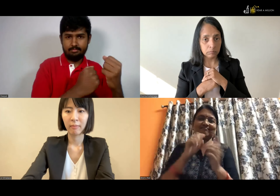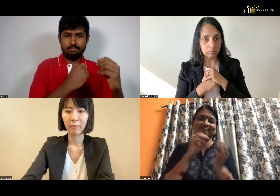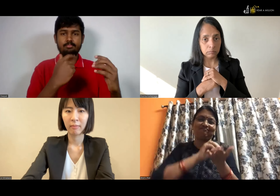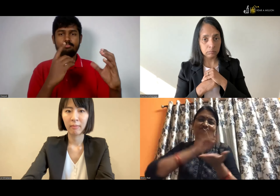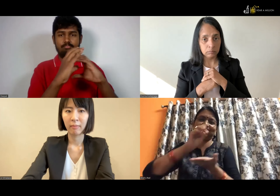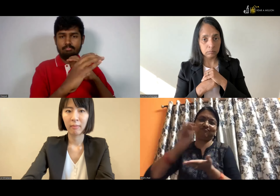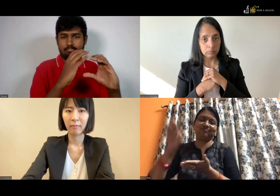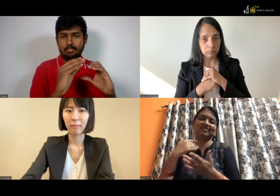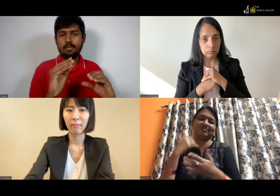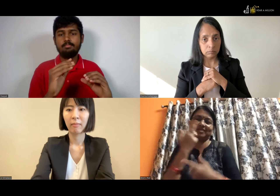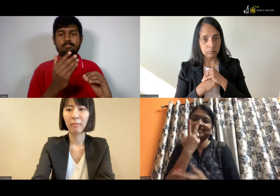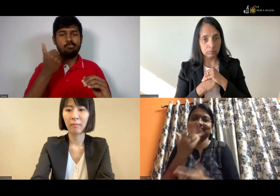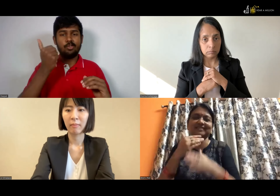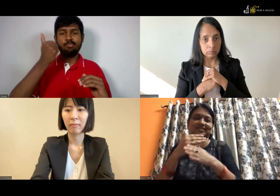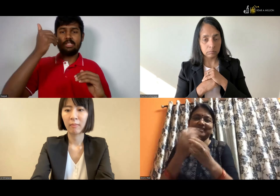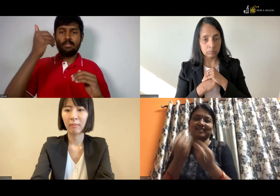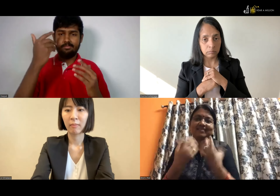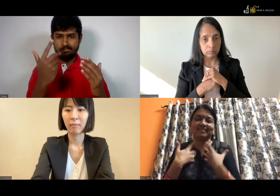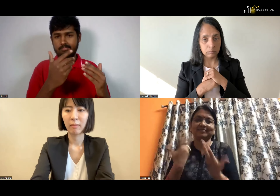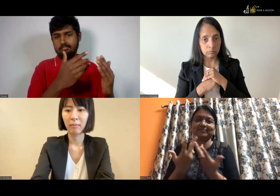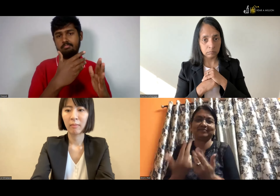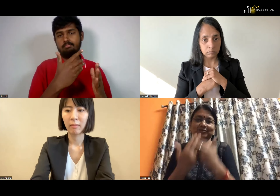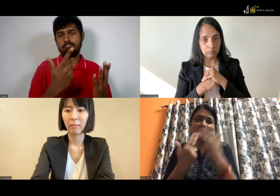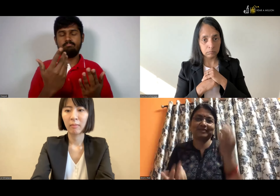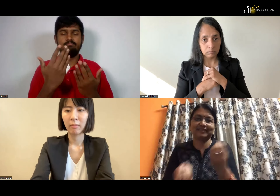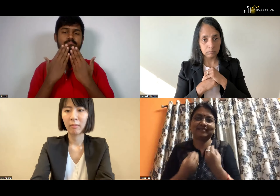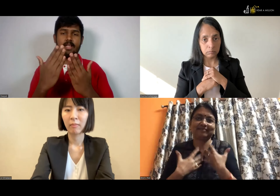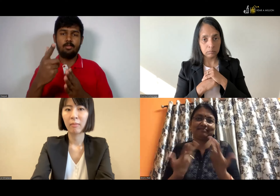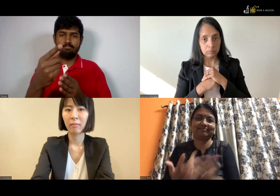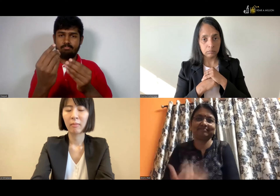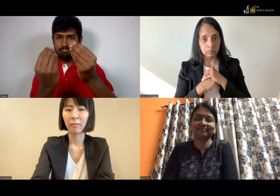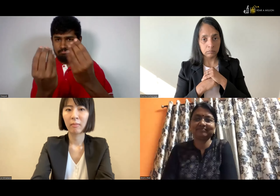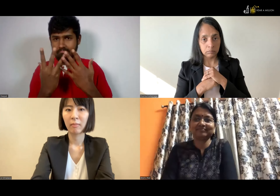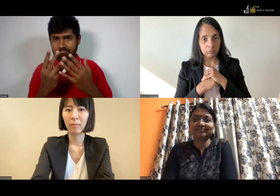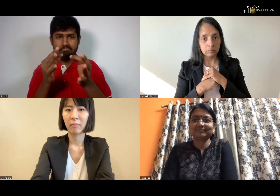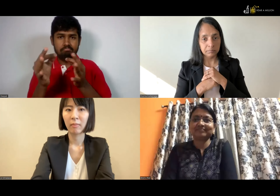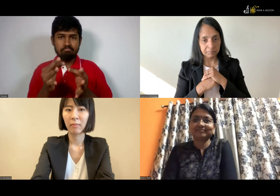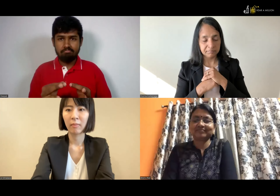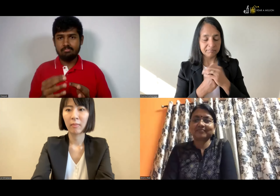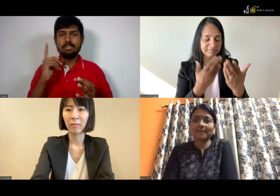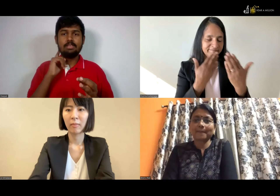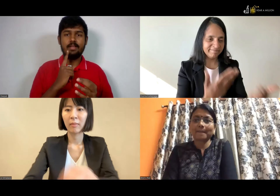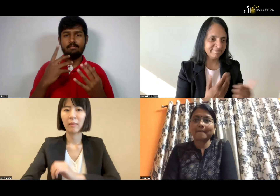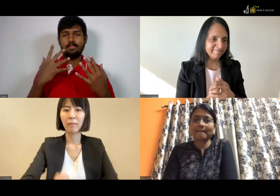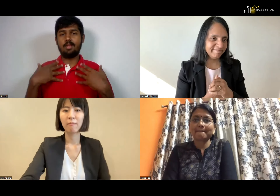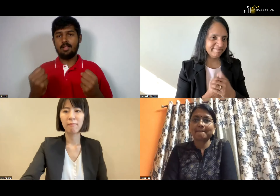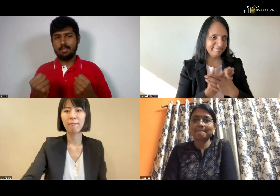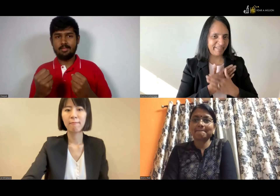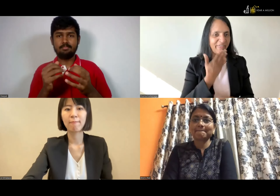So ISL books should be provided to them. What's your thoughts if you can share with me?